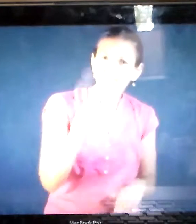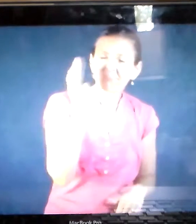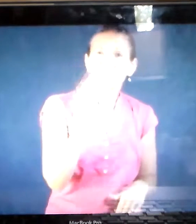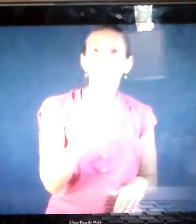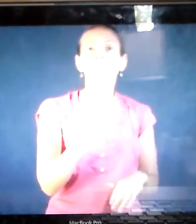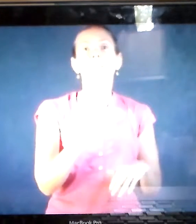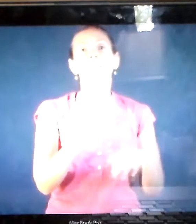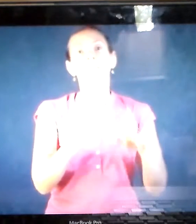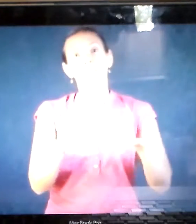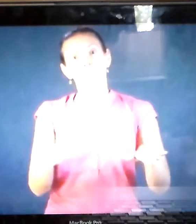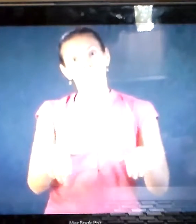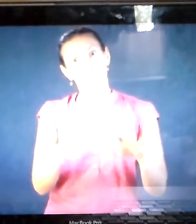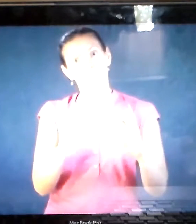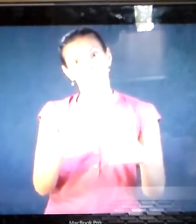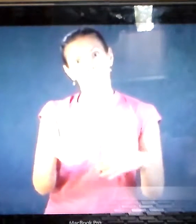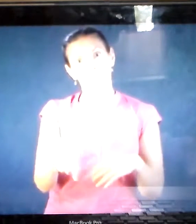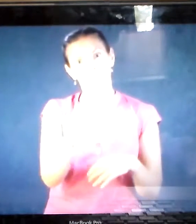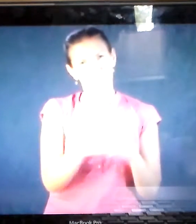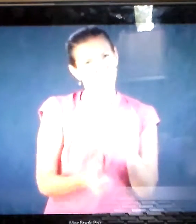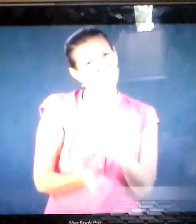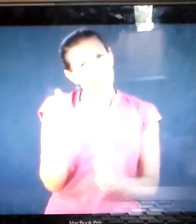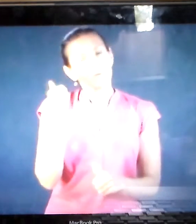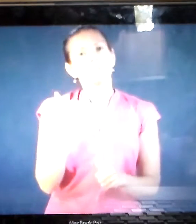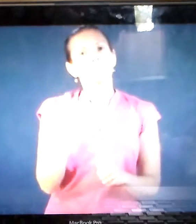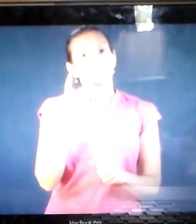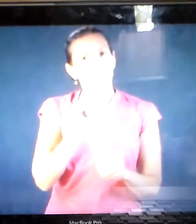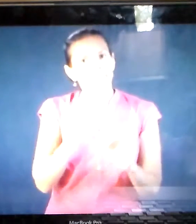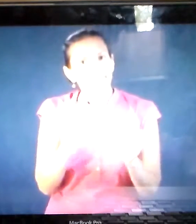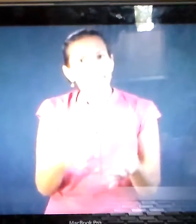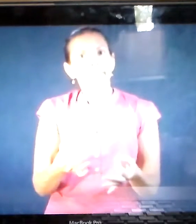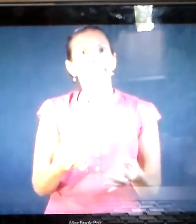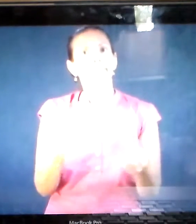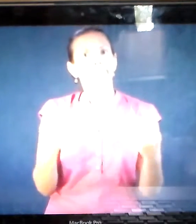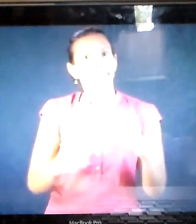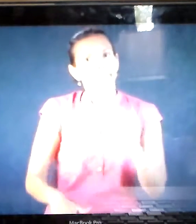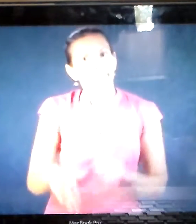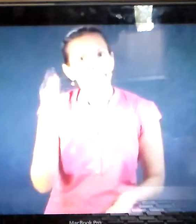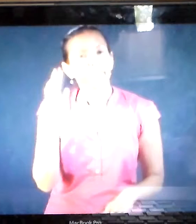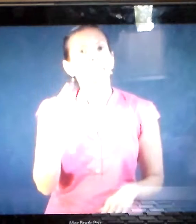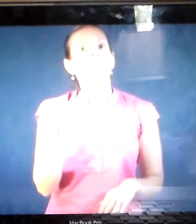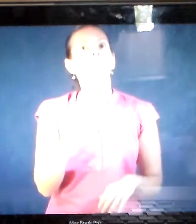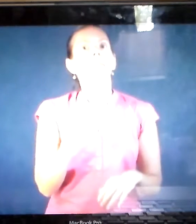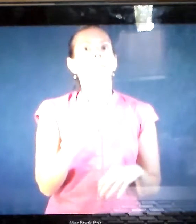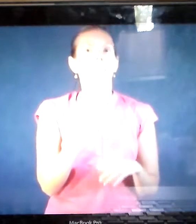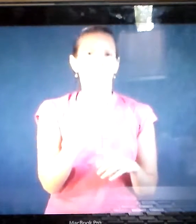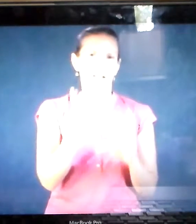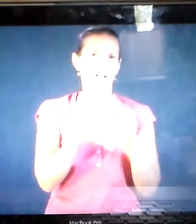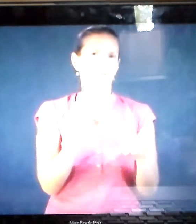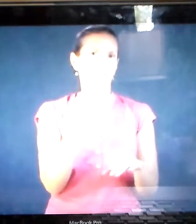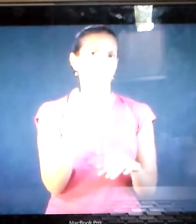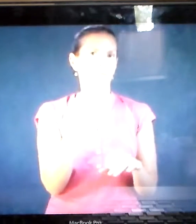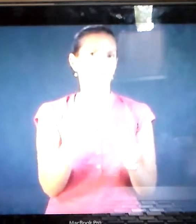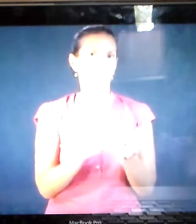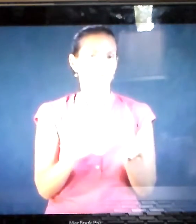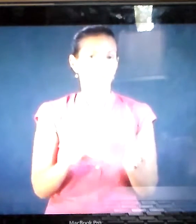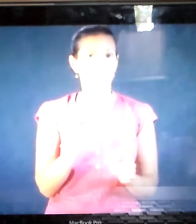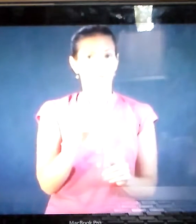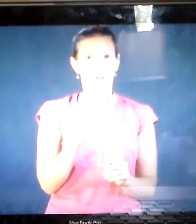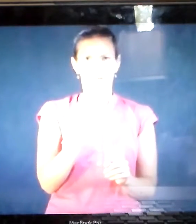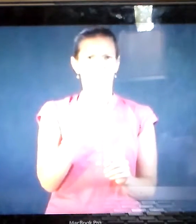and in the deaf children, and most of the families thought it was okay, and I